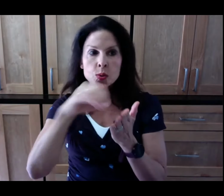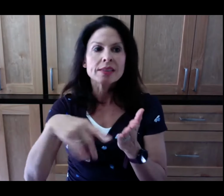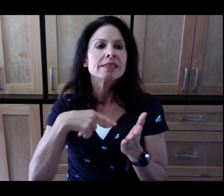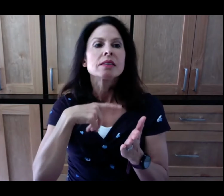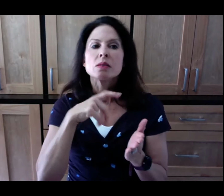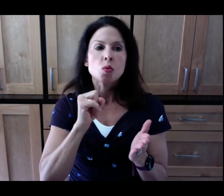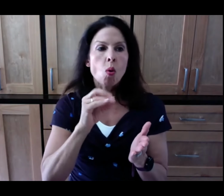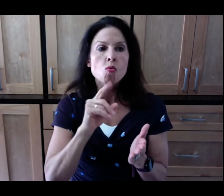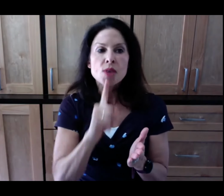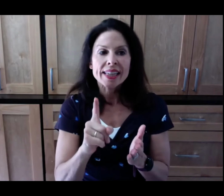Rochelle?